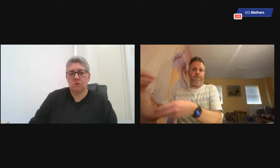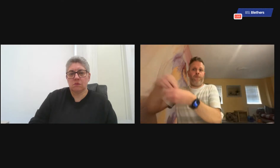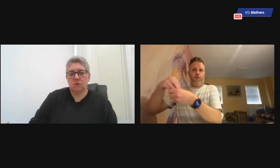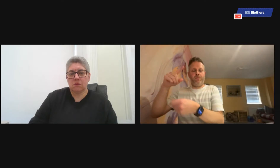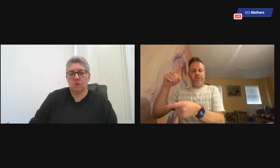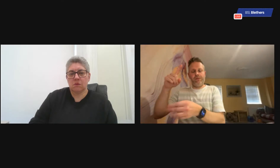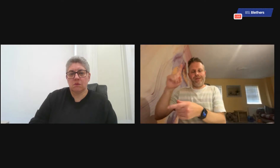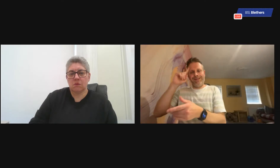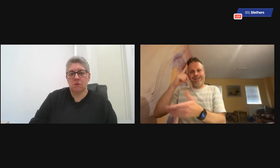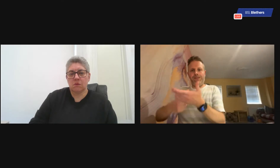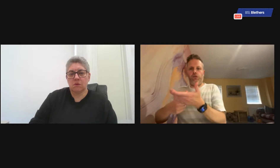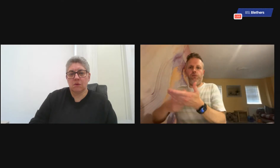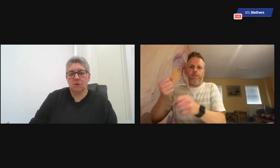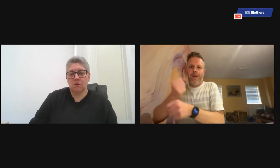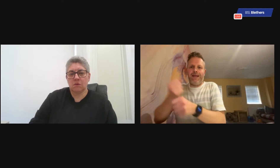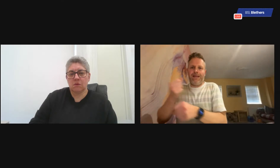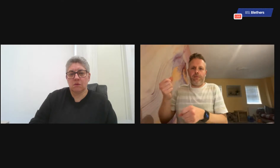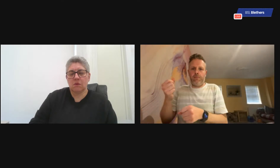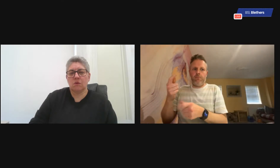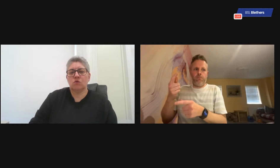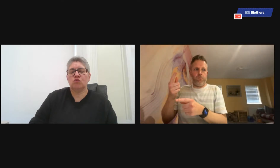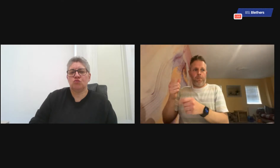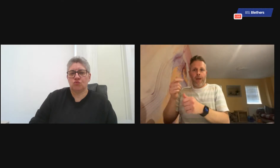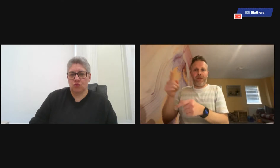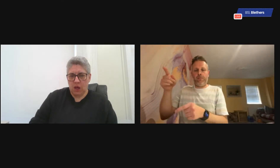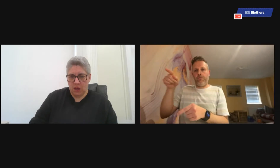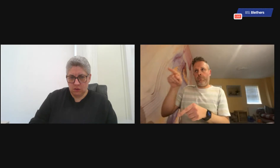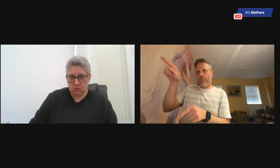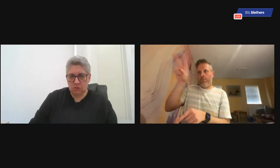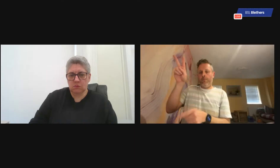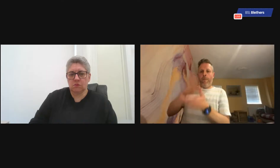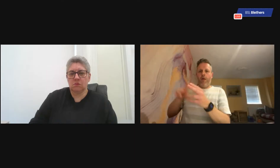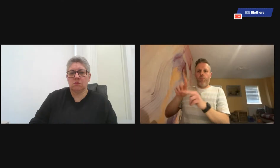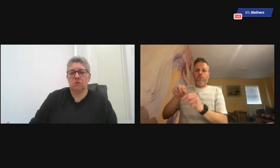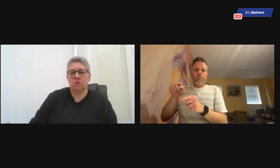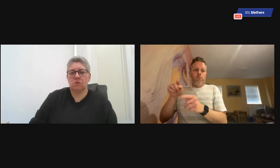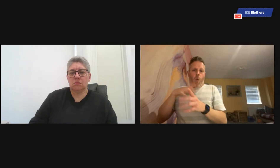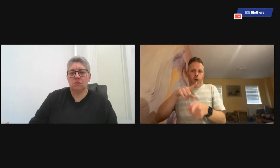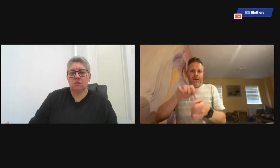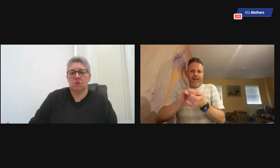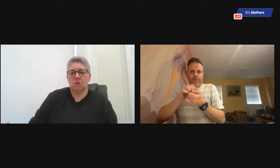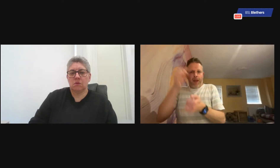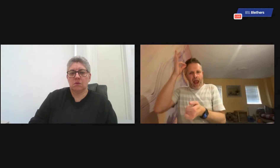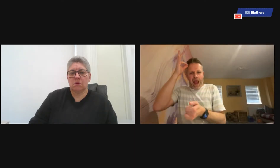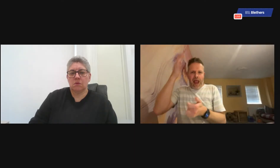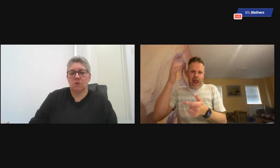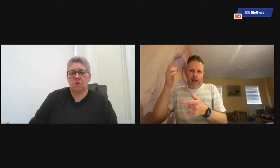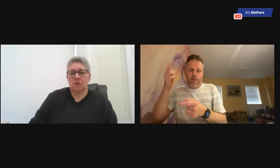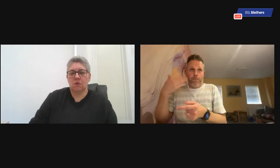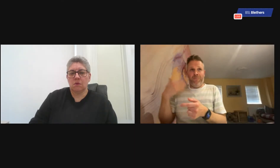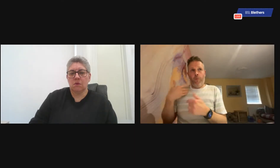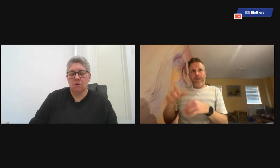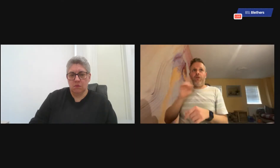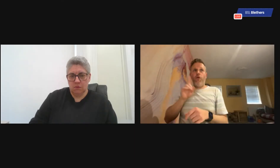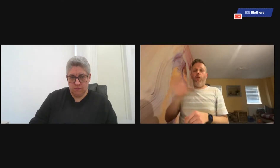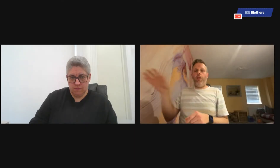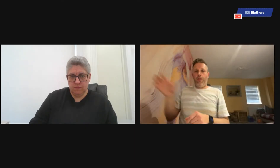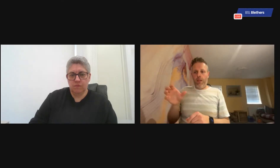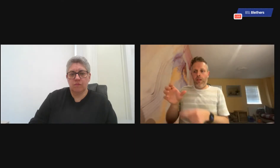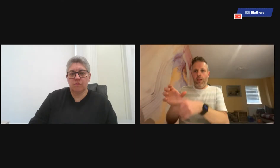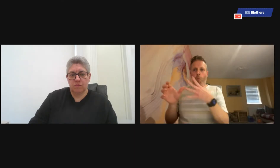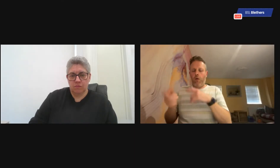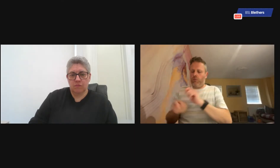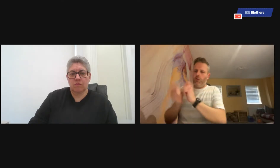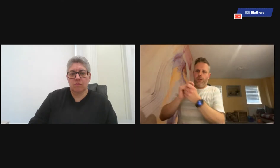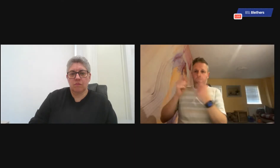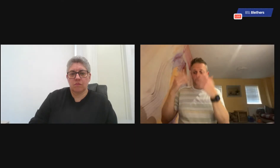still has a link with their parent or their mum, and it may be that the parent wants